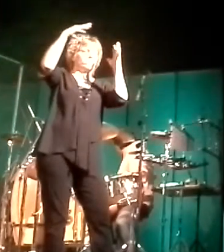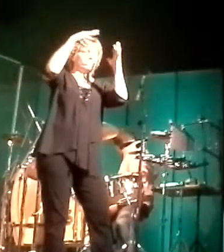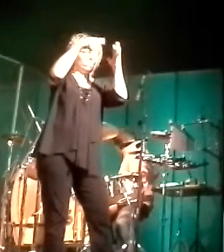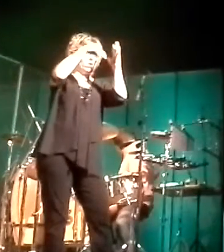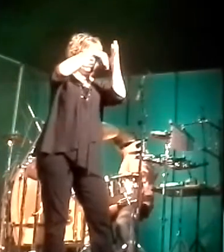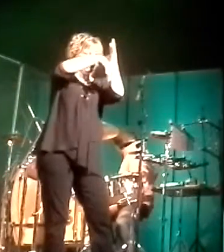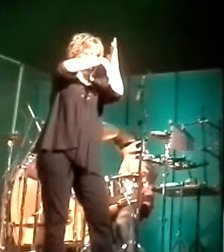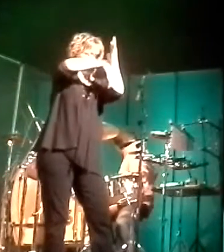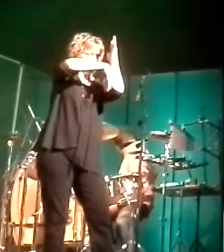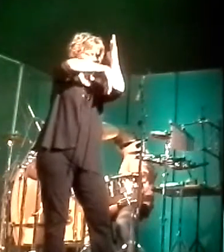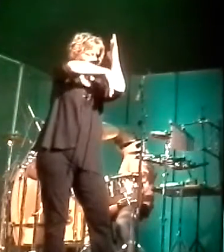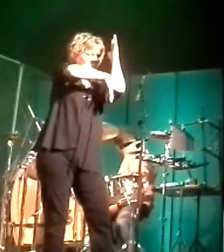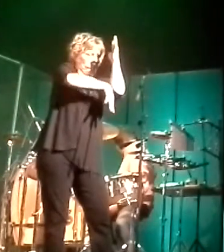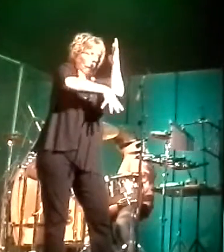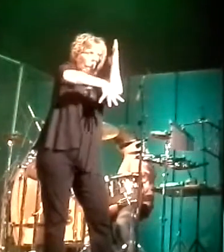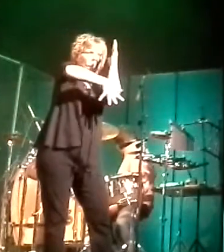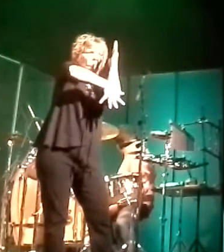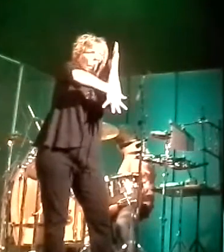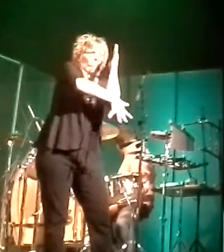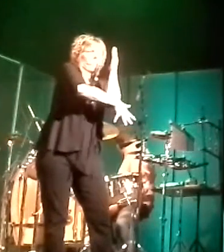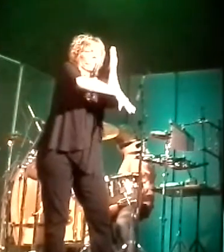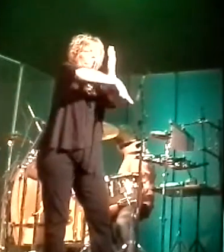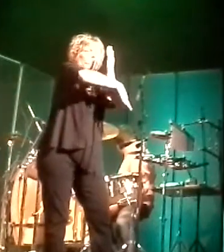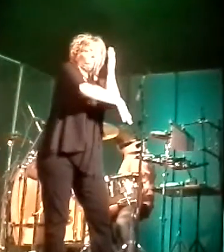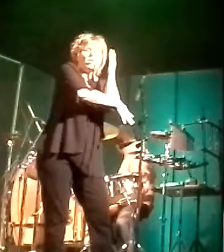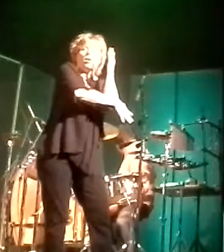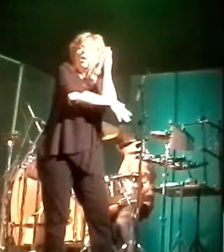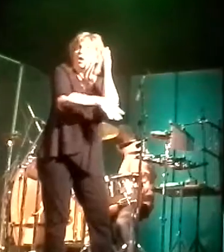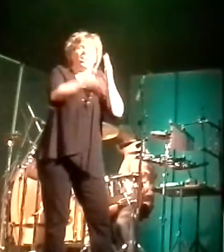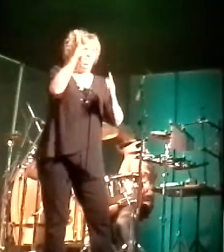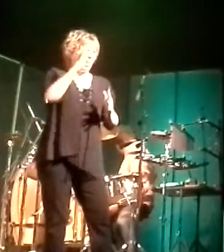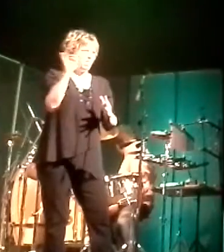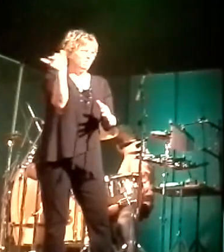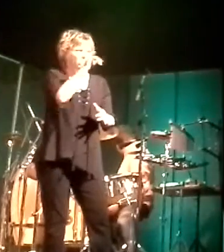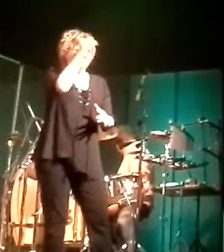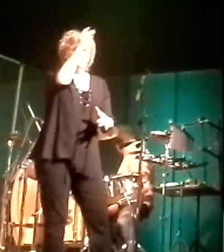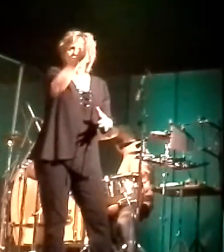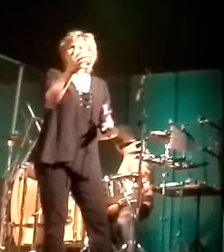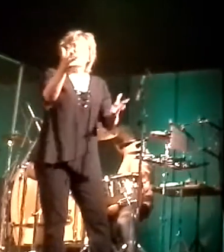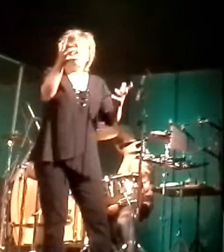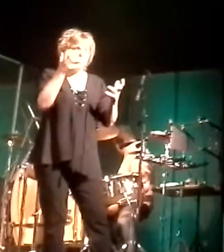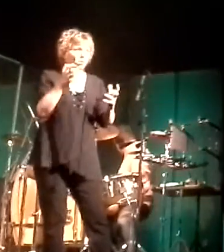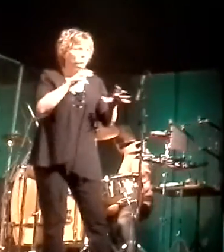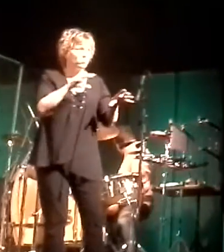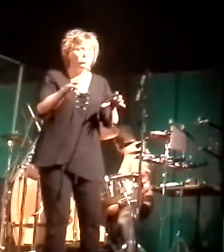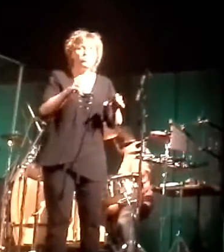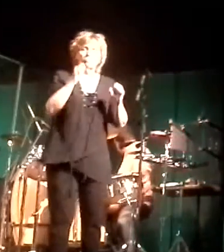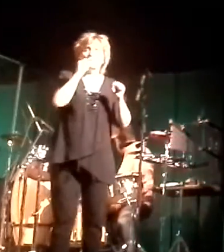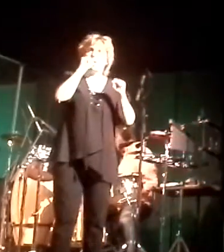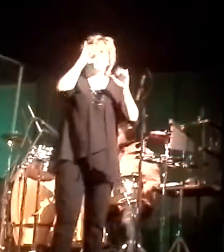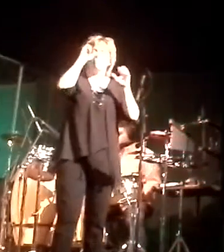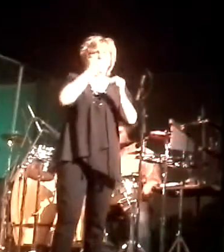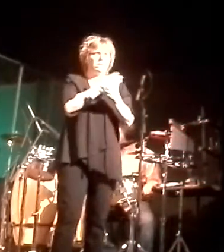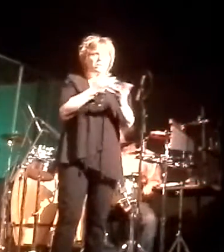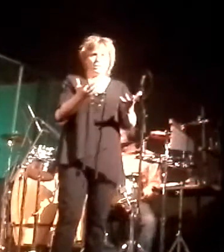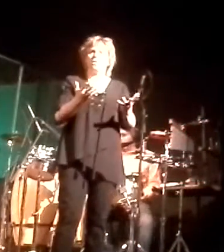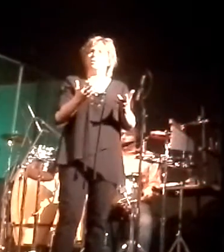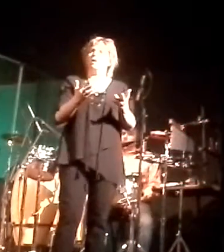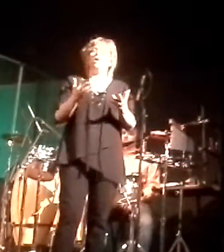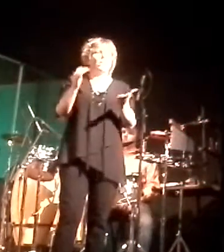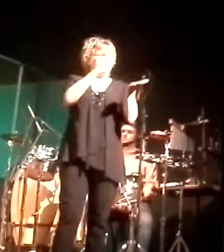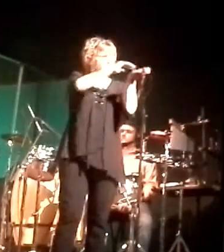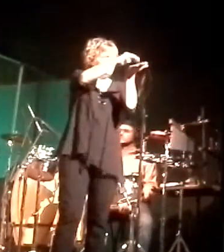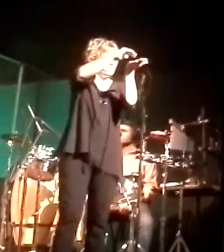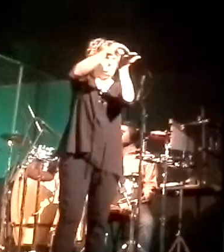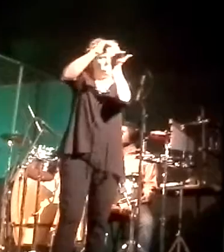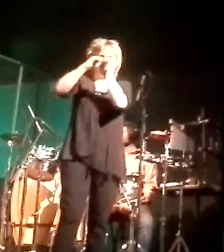deeper. And God just wants to do something amazing in us as people. But part of that is understanding the mercy that's been bestowed on us. We have